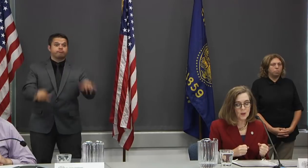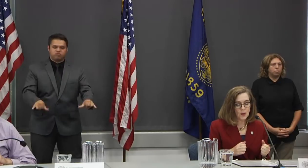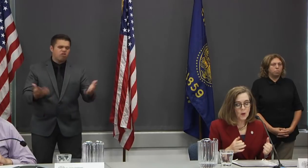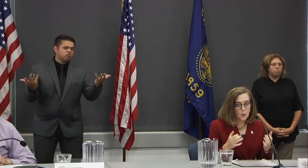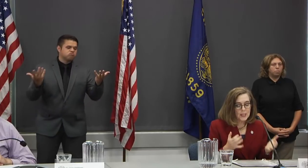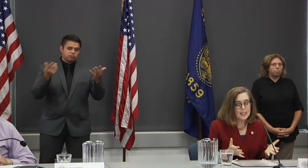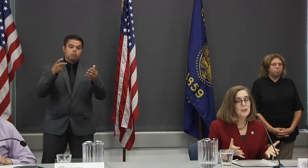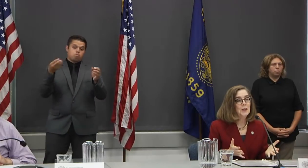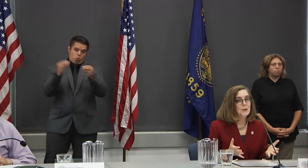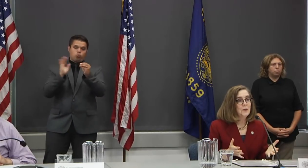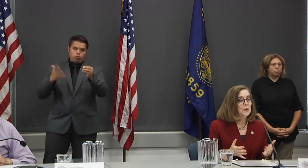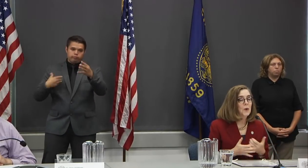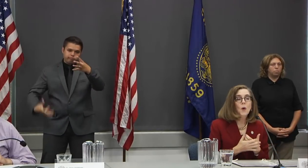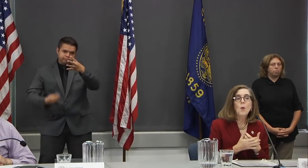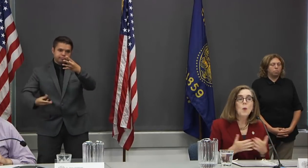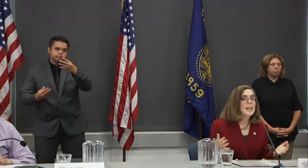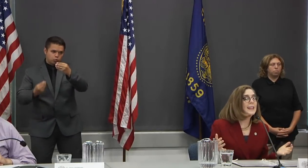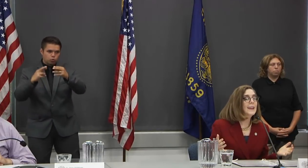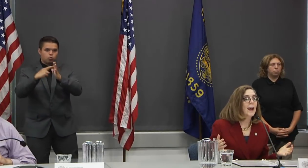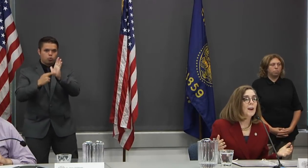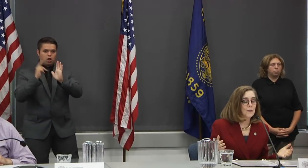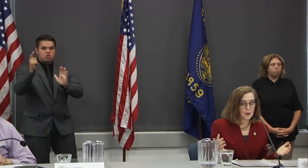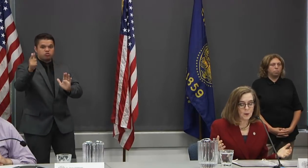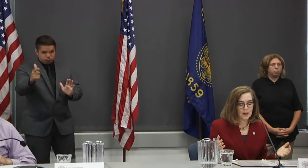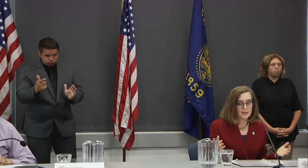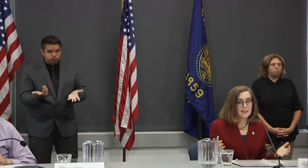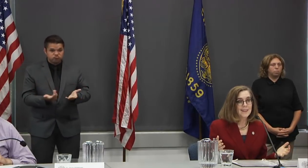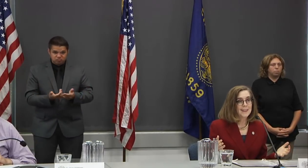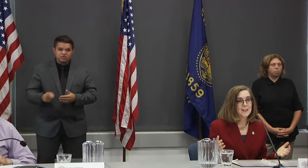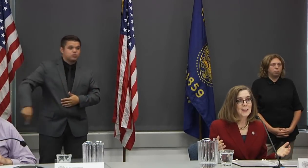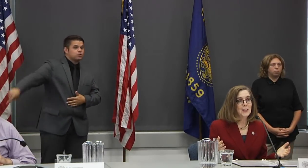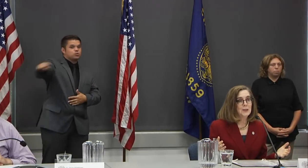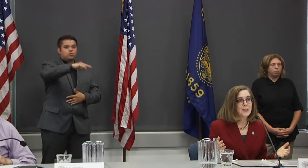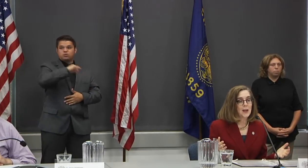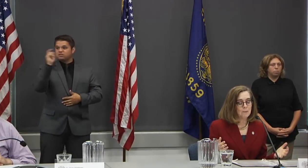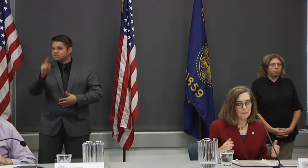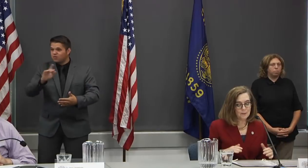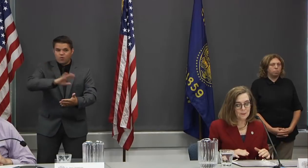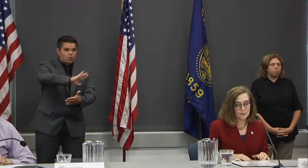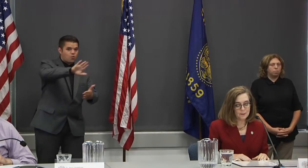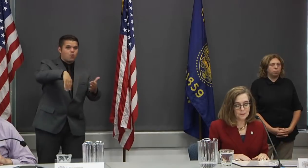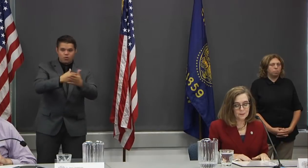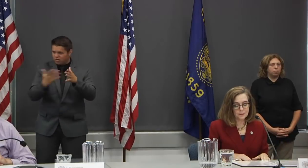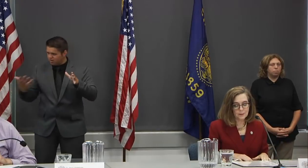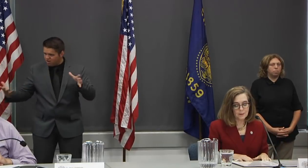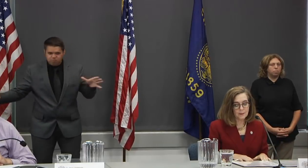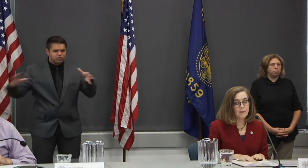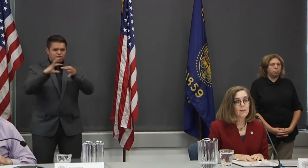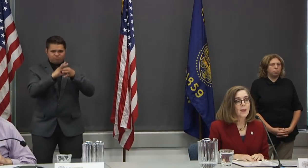tools. We need you, we need everyone to use them.